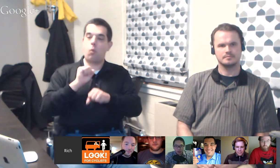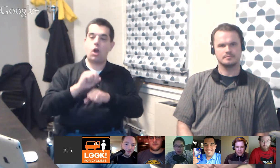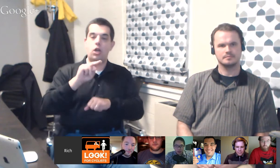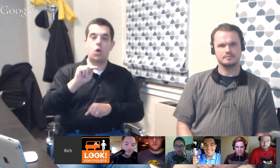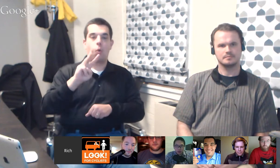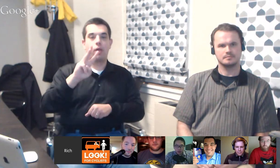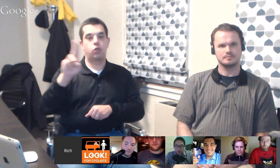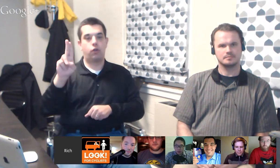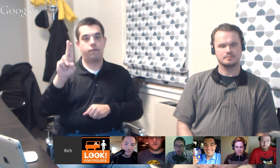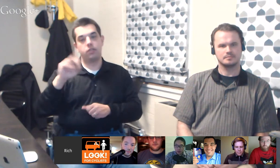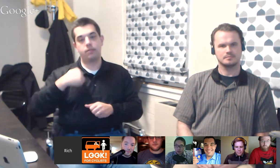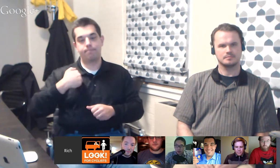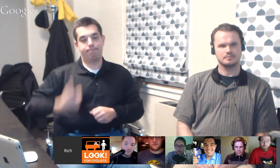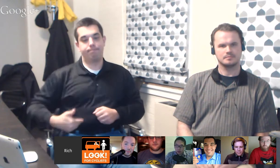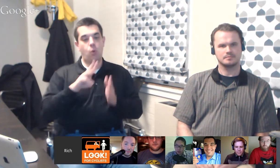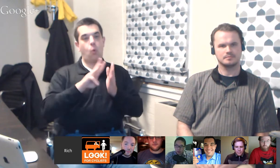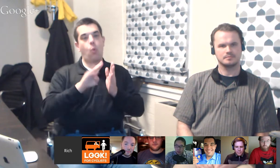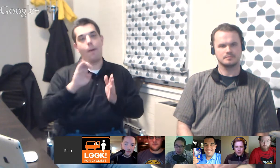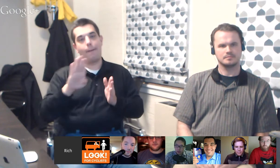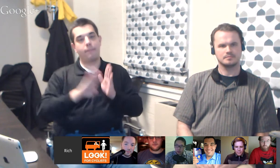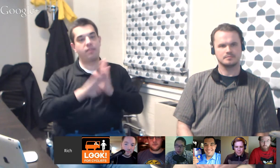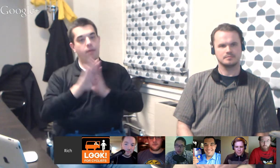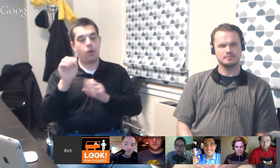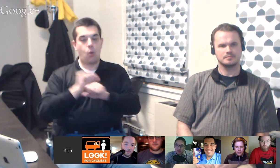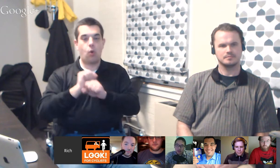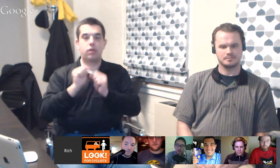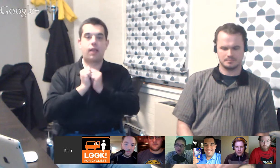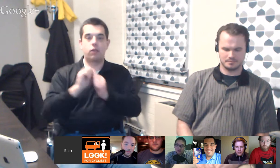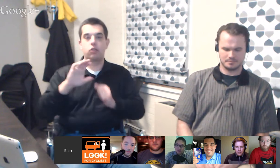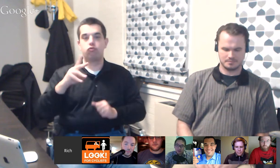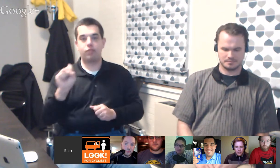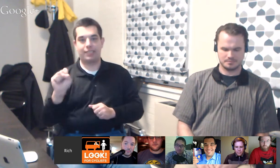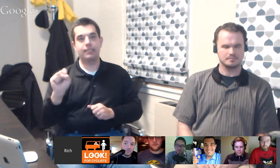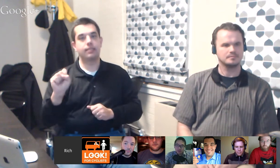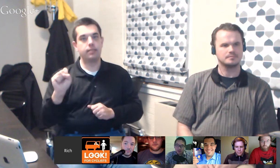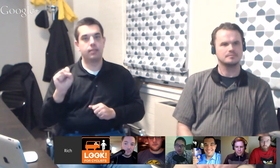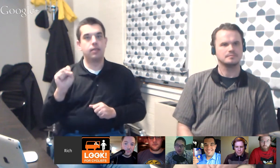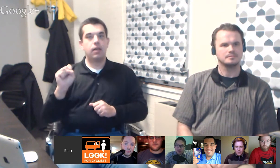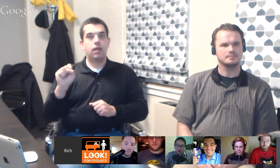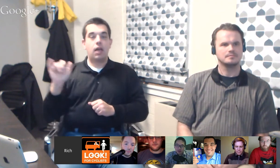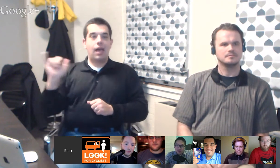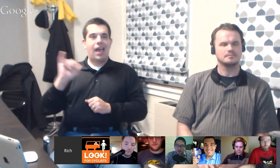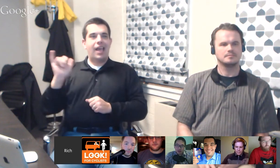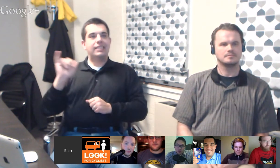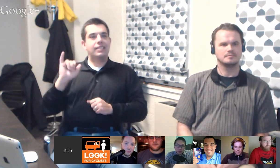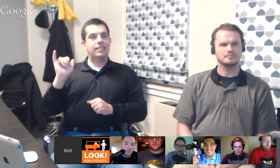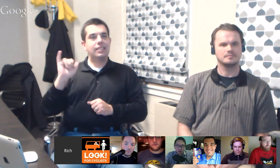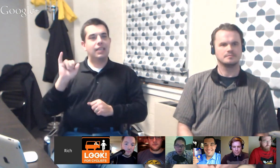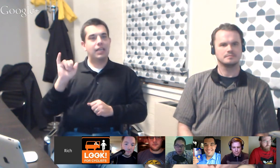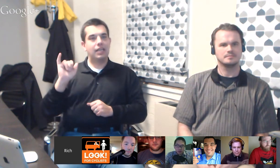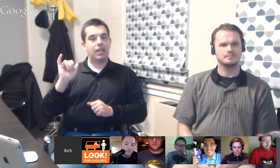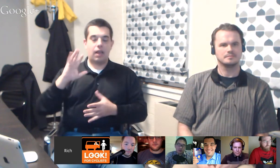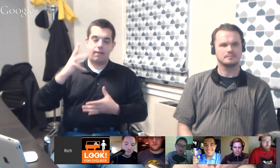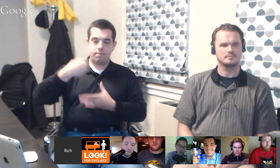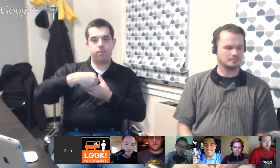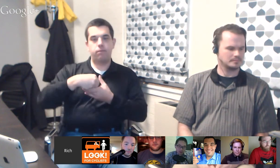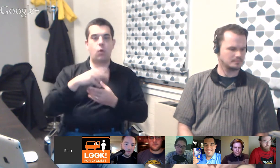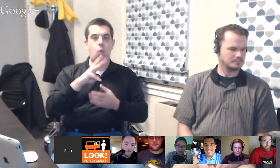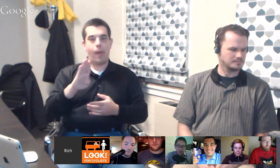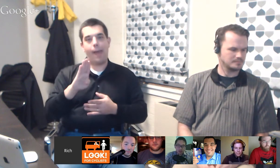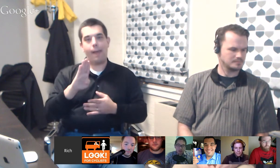Northwestern as a web developer. I work closely with Chris. And I got into web development or